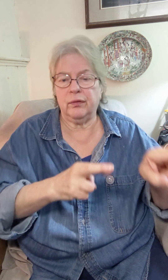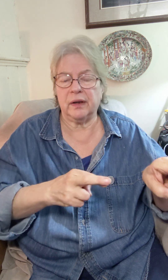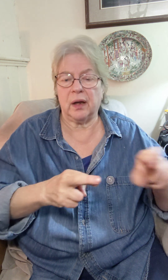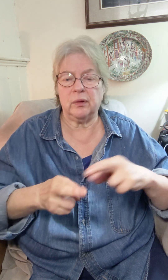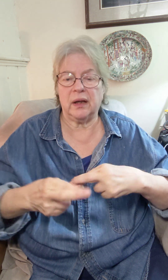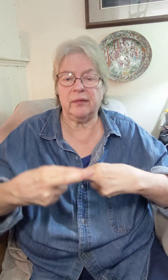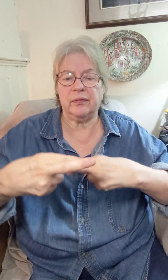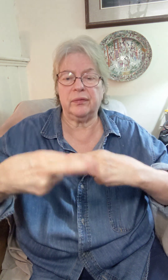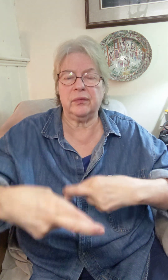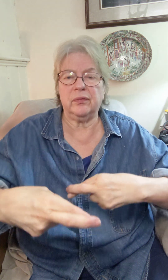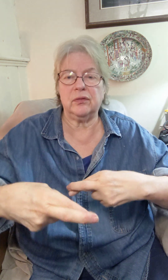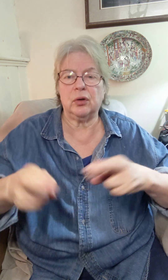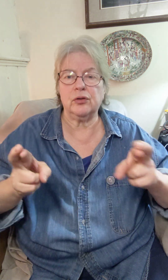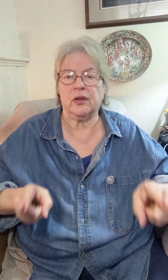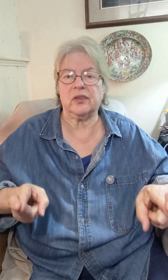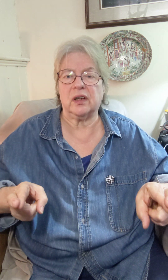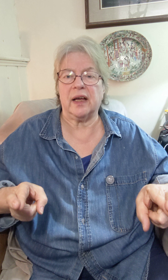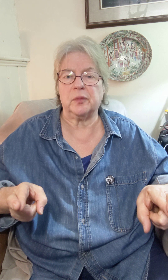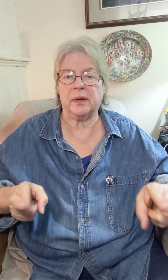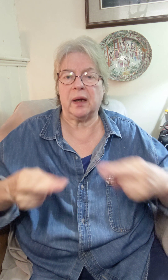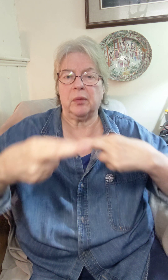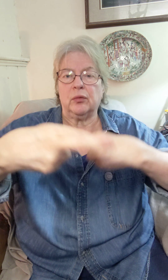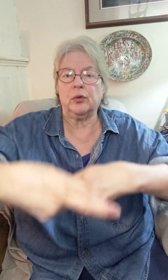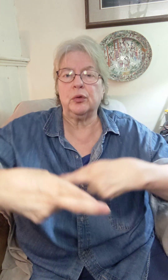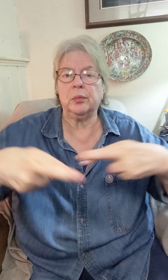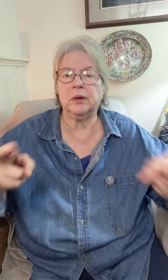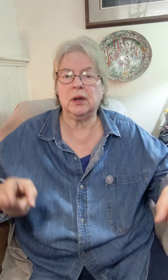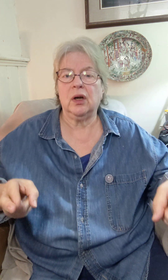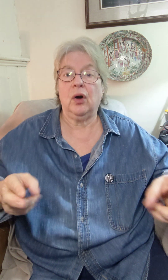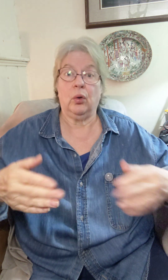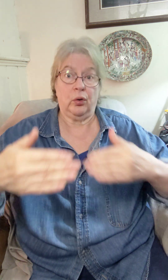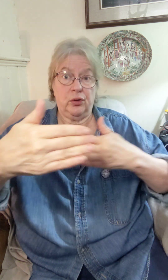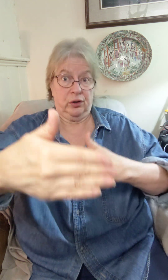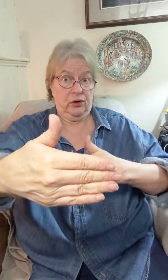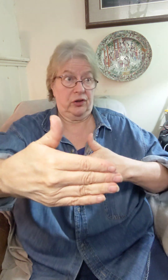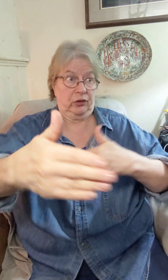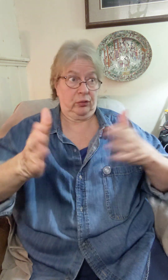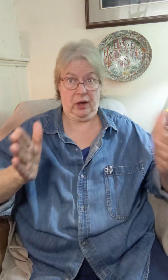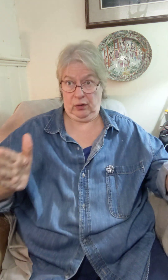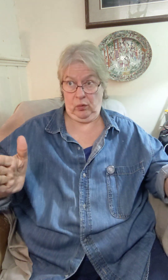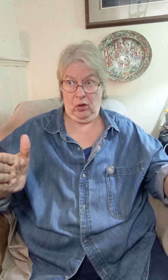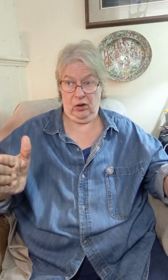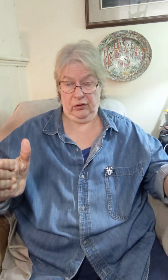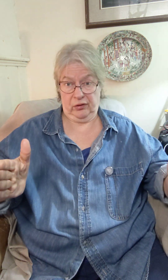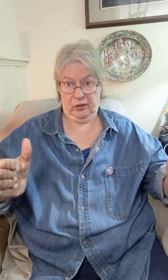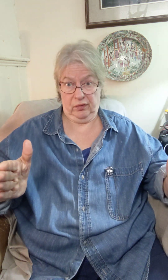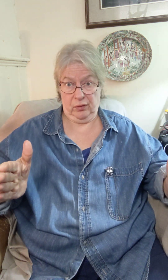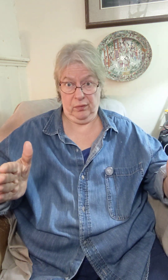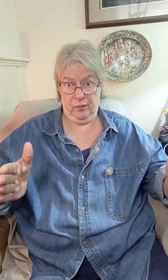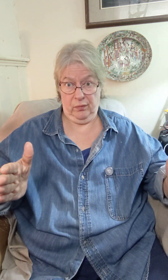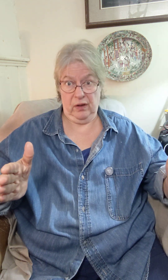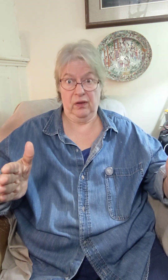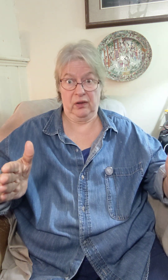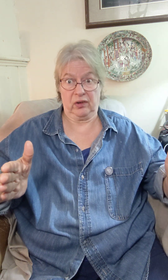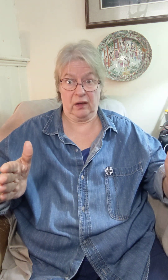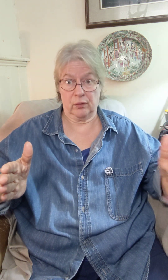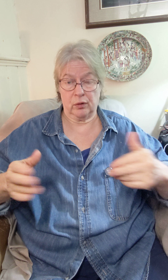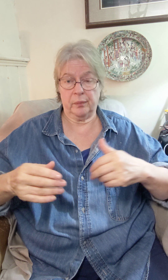Hopefully I will have told you this in class by now, but room, or you can just create the walls if you're inside the room.